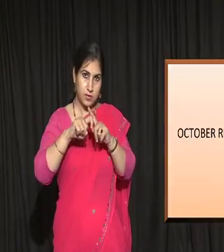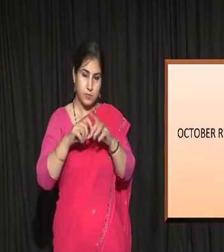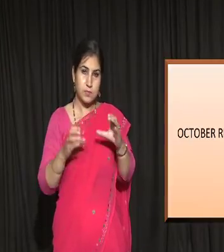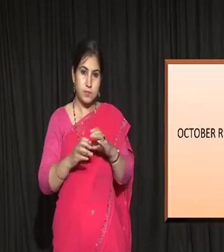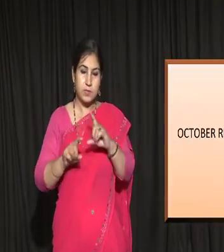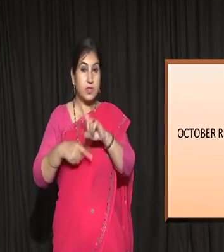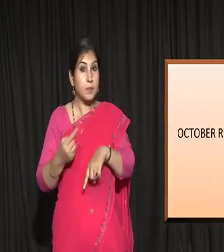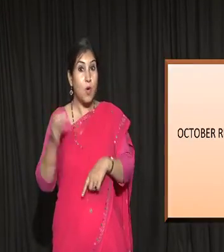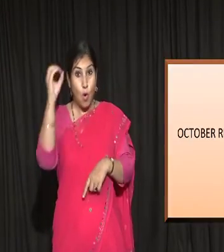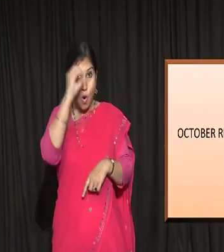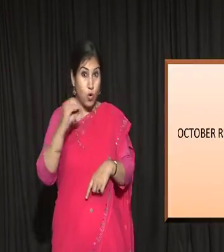and October Revolution.